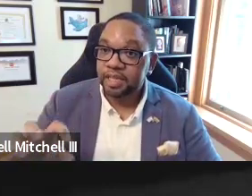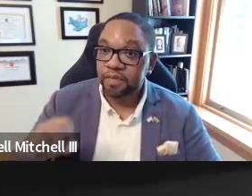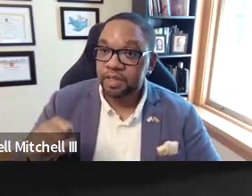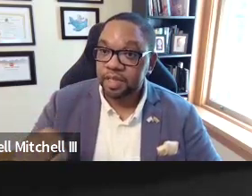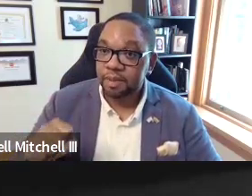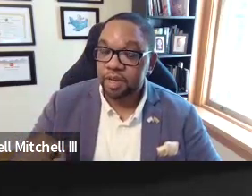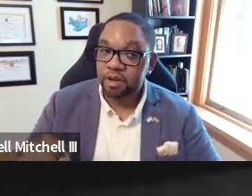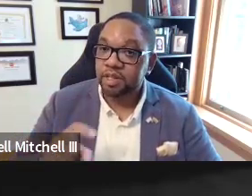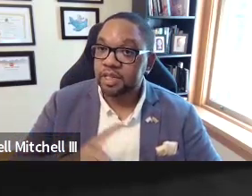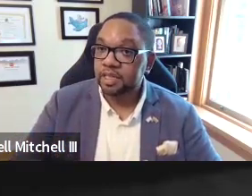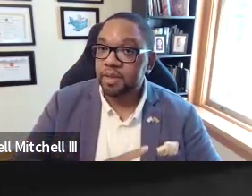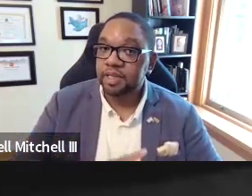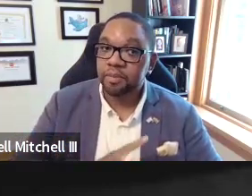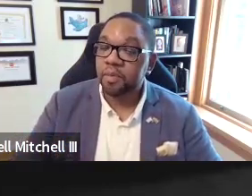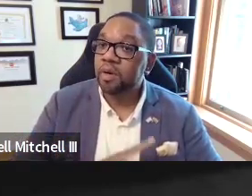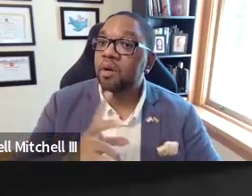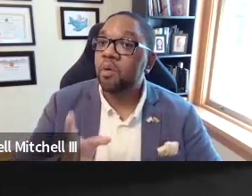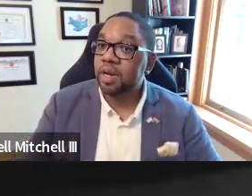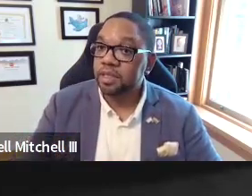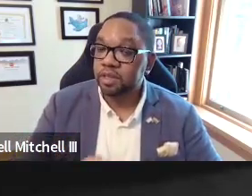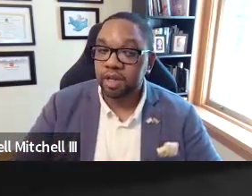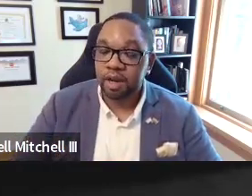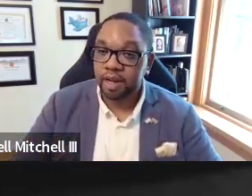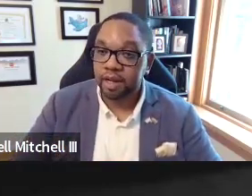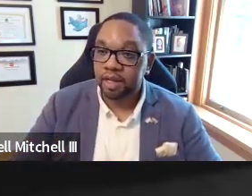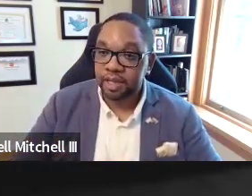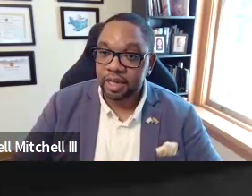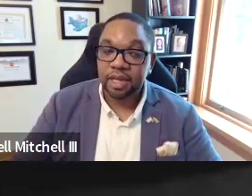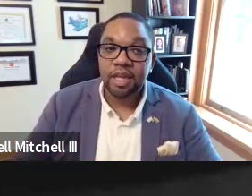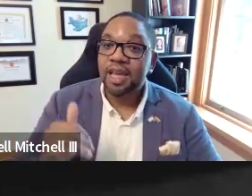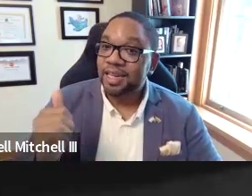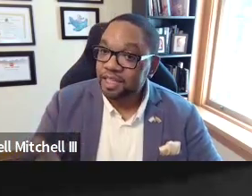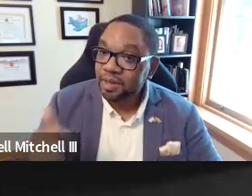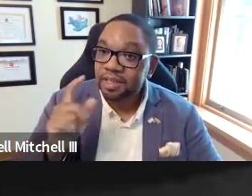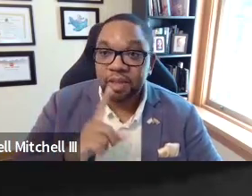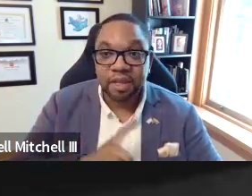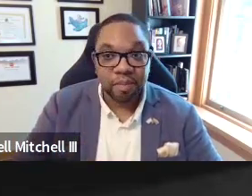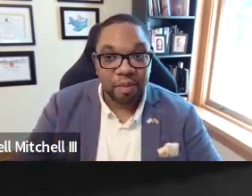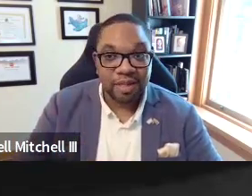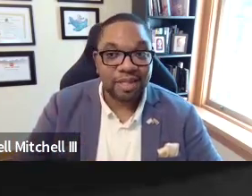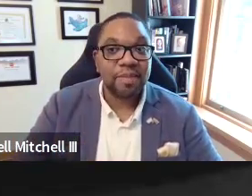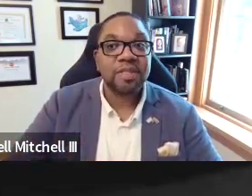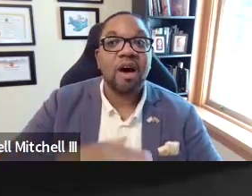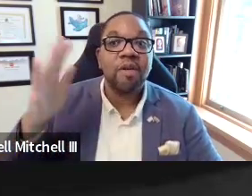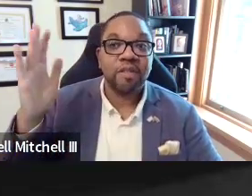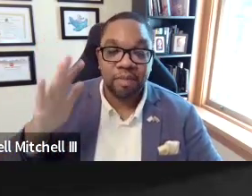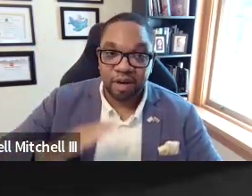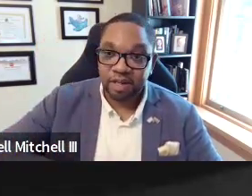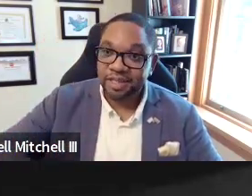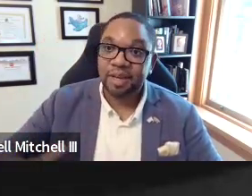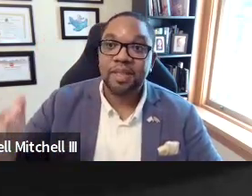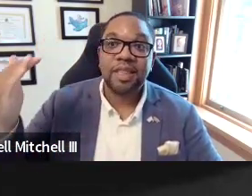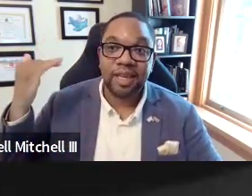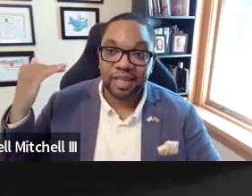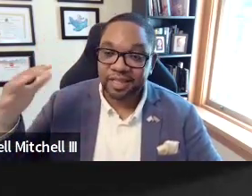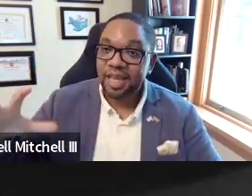just because it feels like something is urgent doesn't mean it's important or necessarily automatically a good thing. And just because something is important doesn't mean it's always going to be